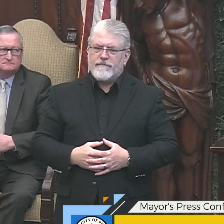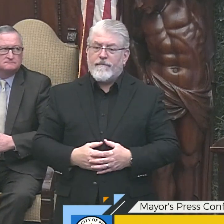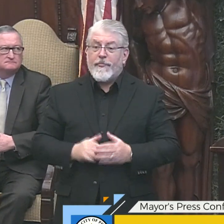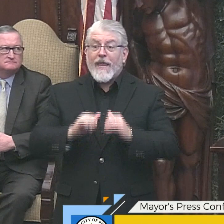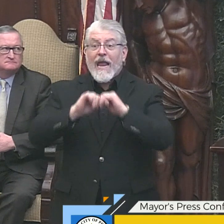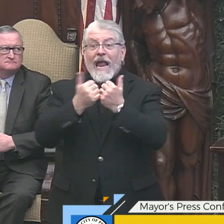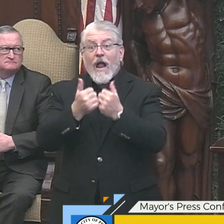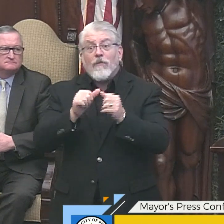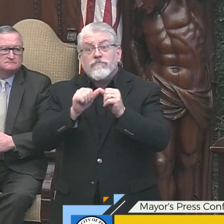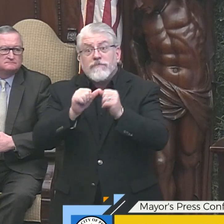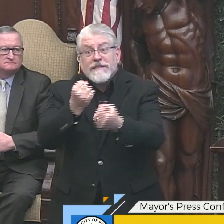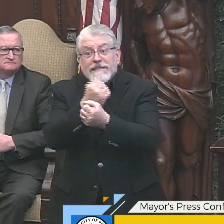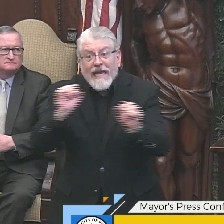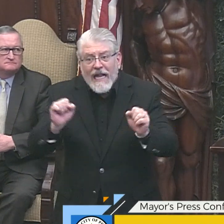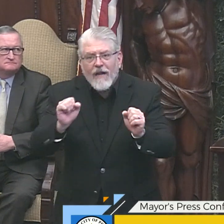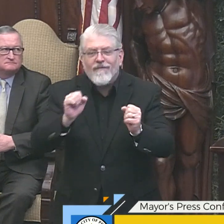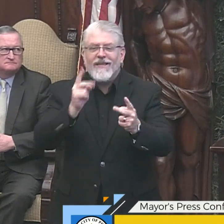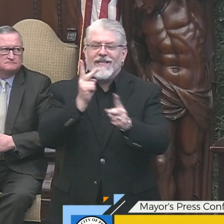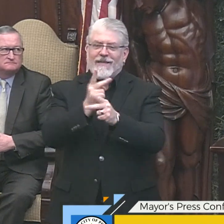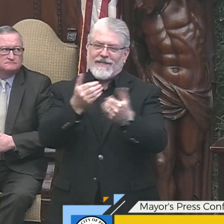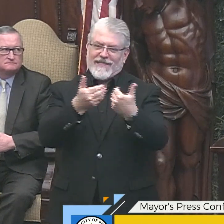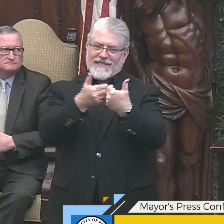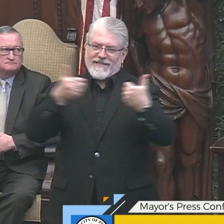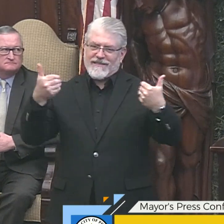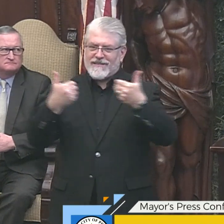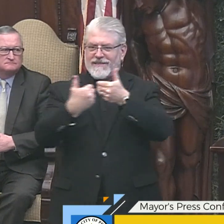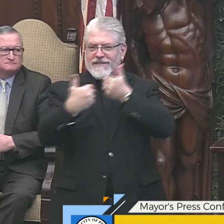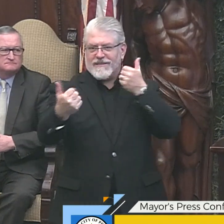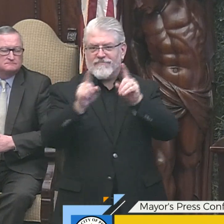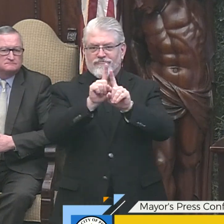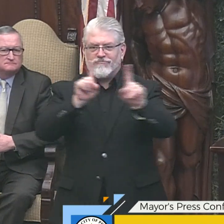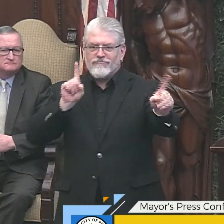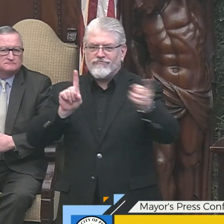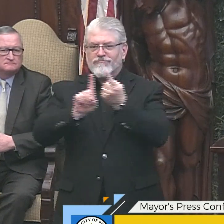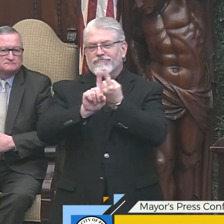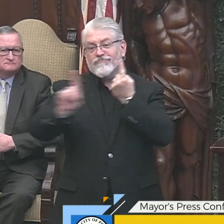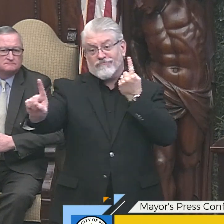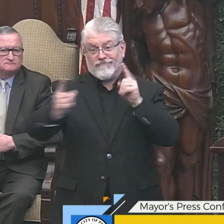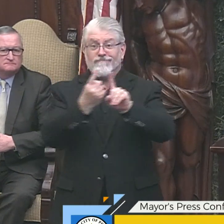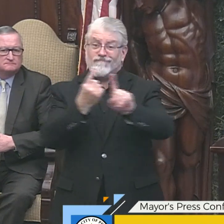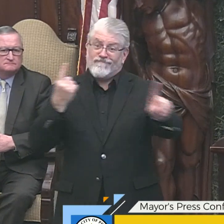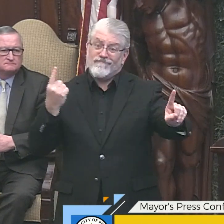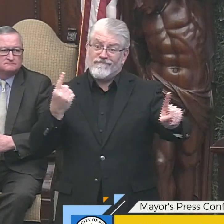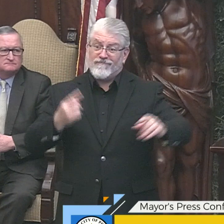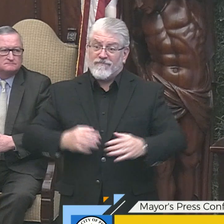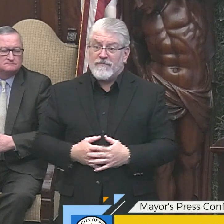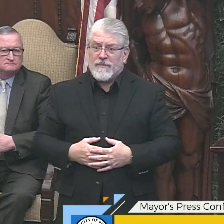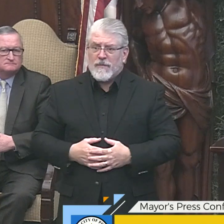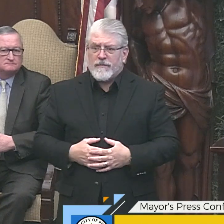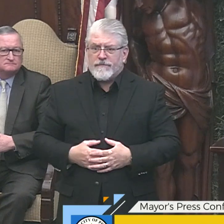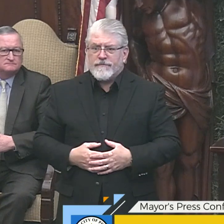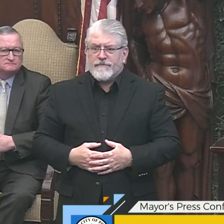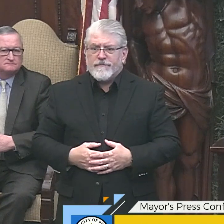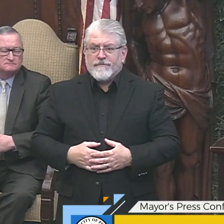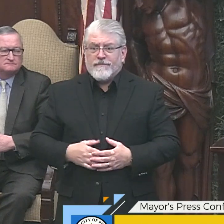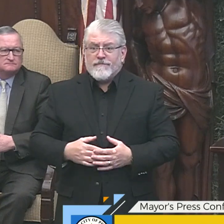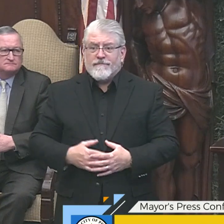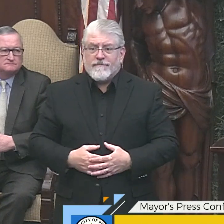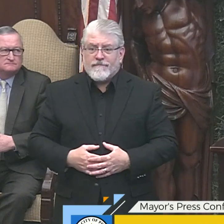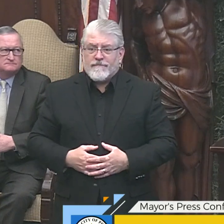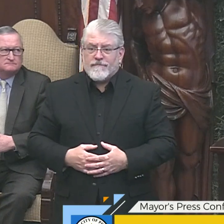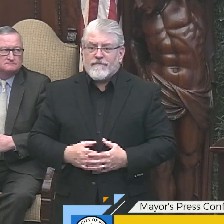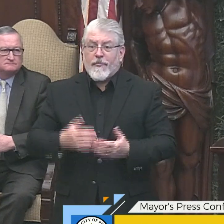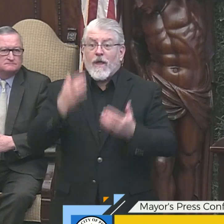people. When we look for people who are contacts at high risk, we look at how long people have spent within 6 feet of another